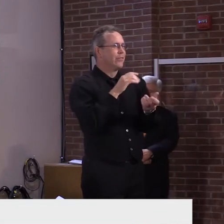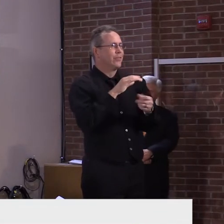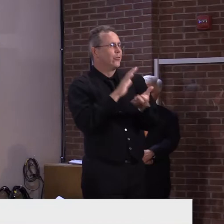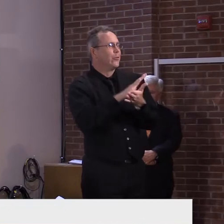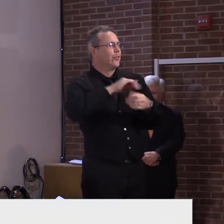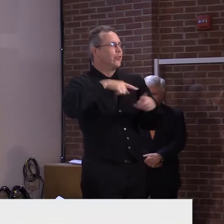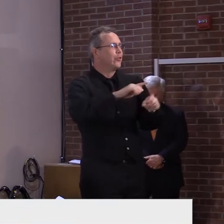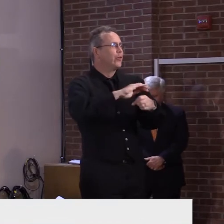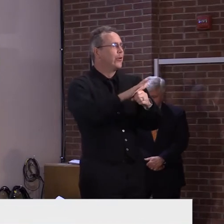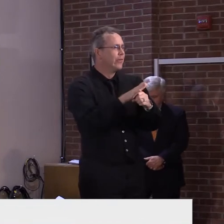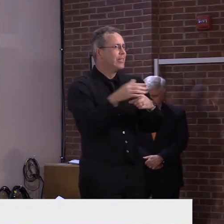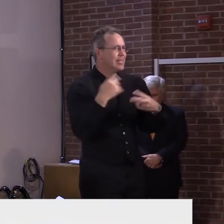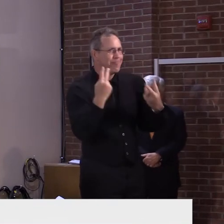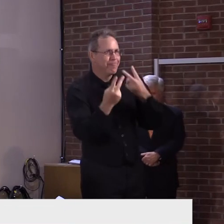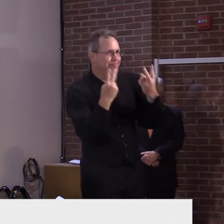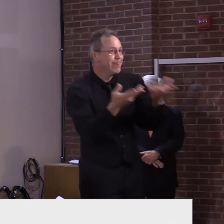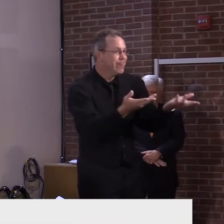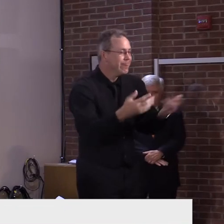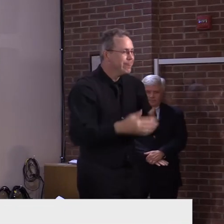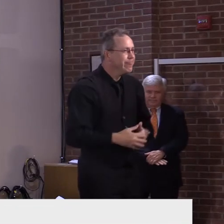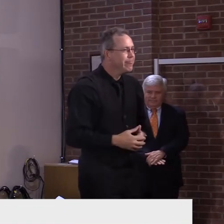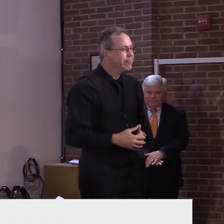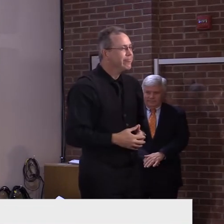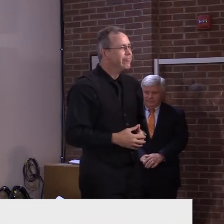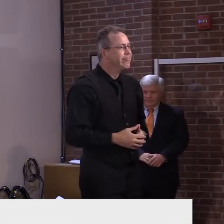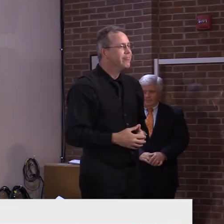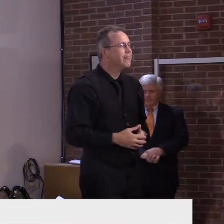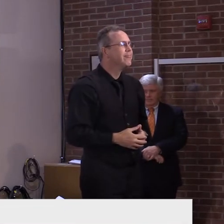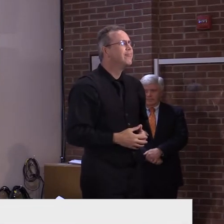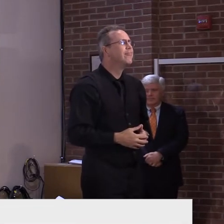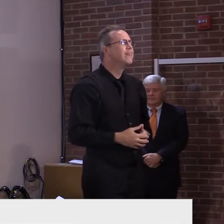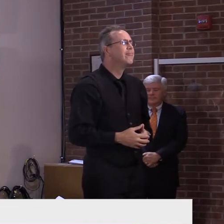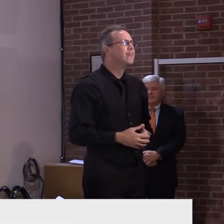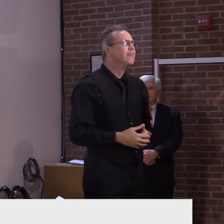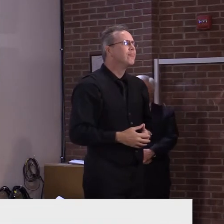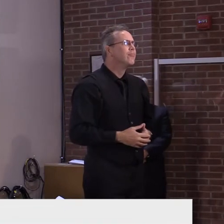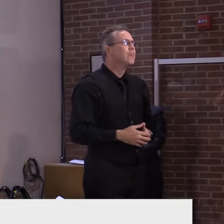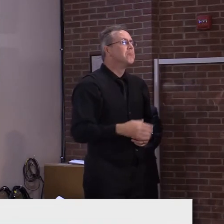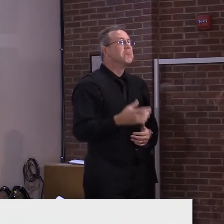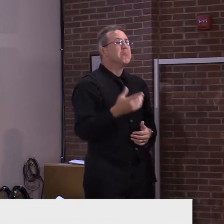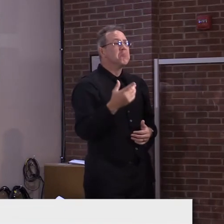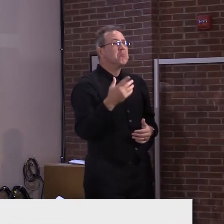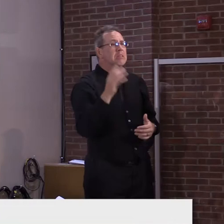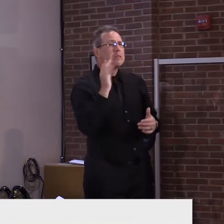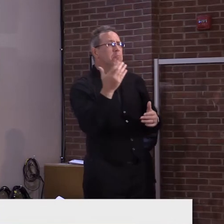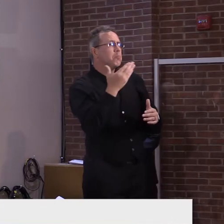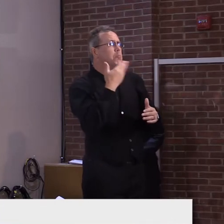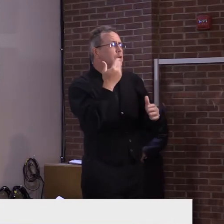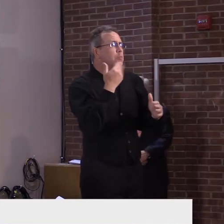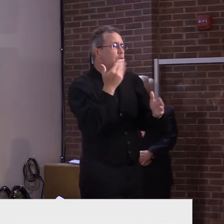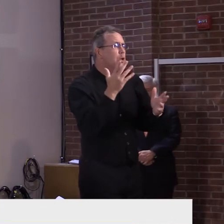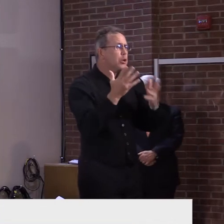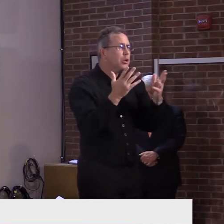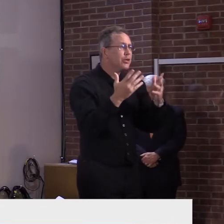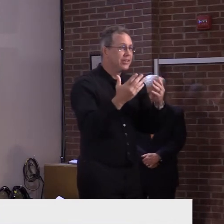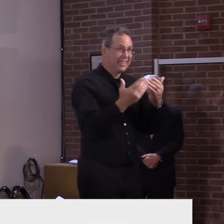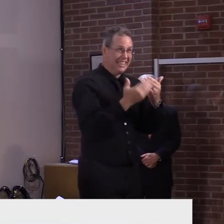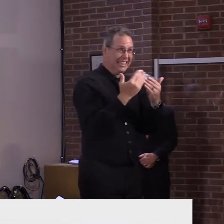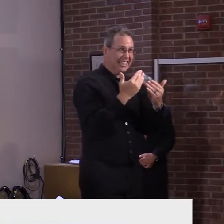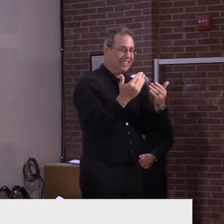Picek highlighted in his presentation, the trends are looking better, but this is still a challenging time for schools to be